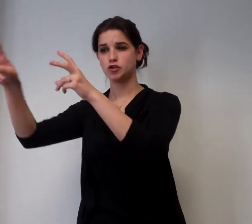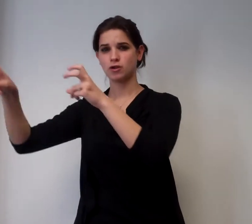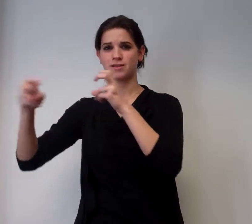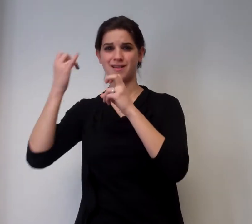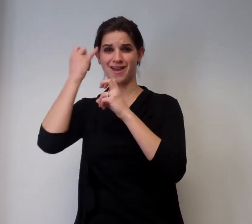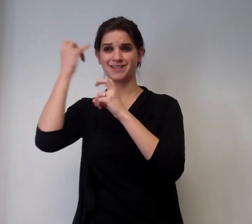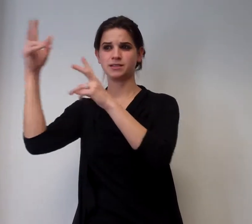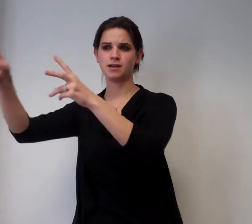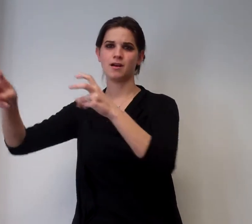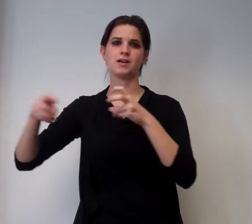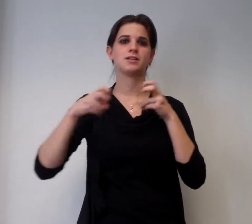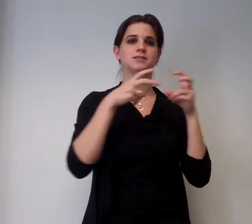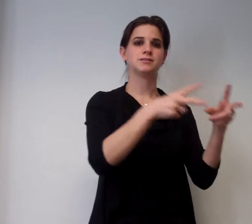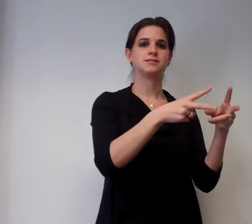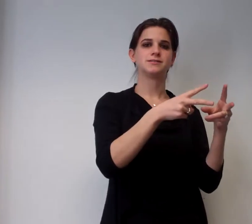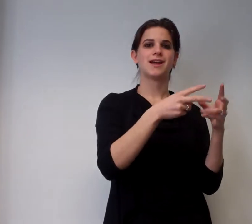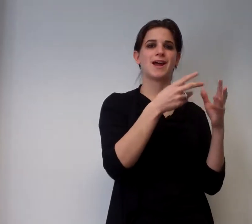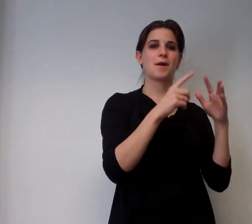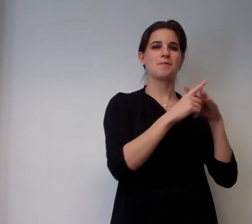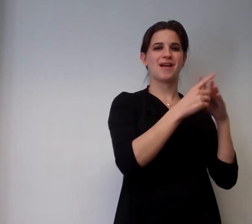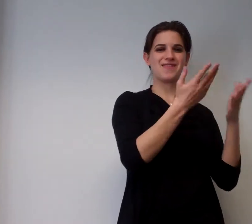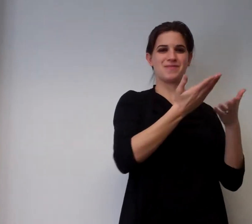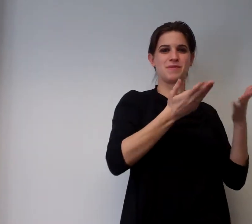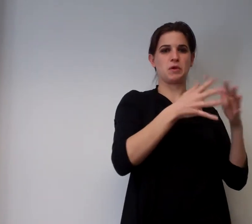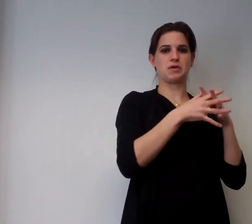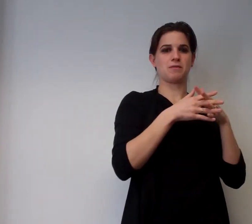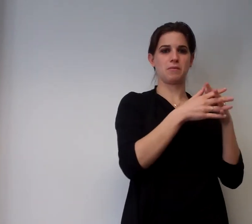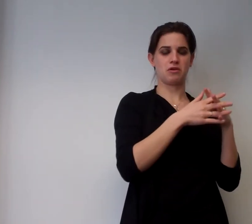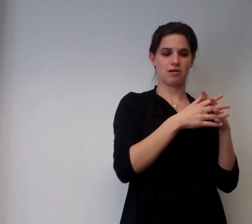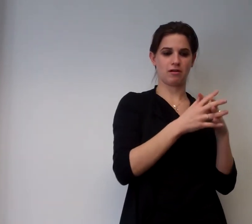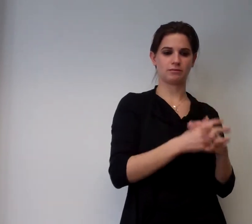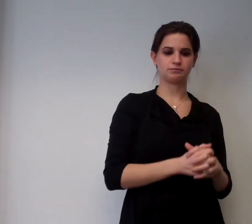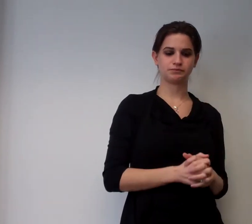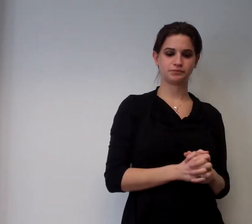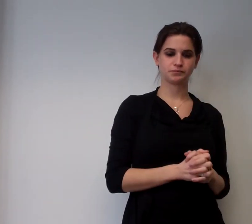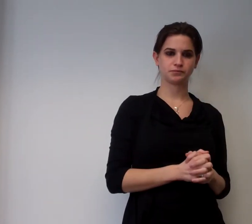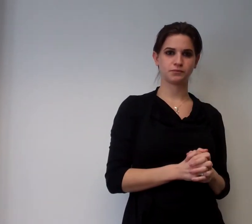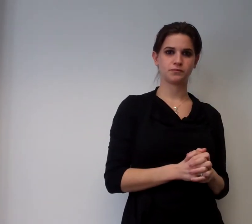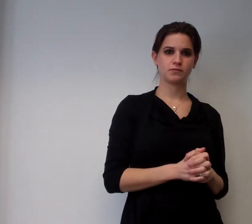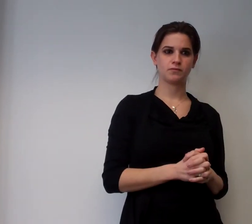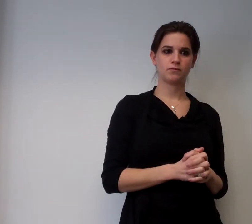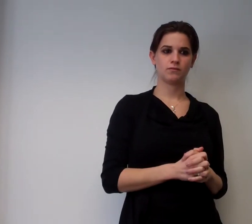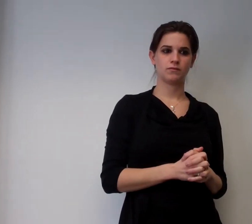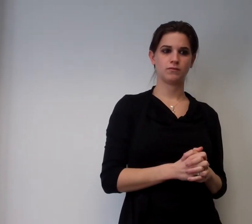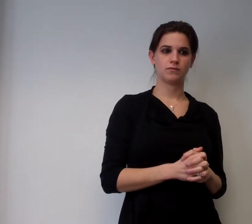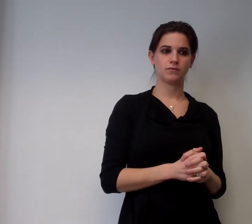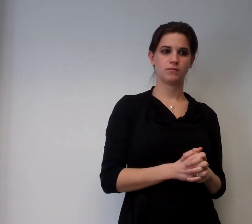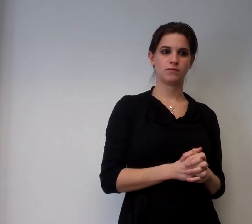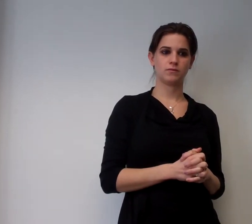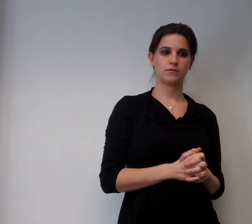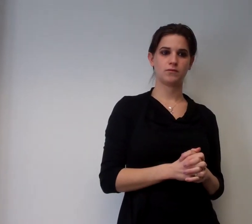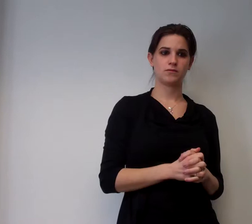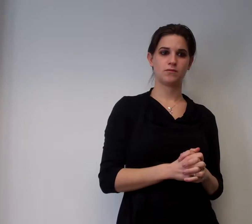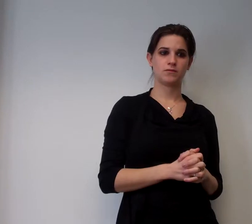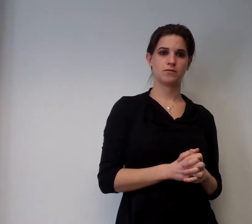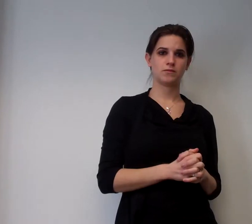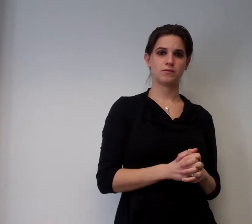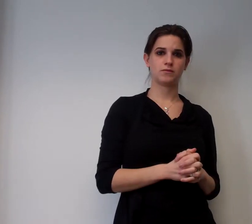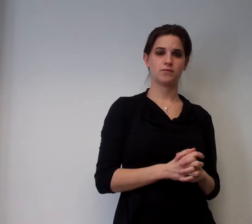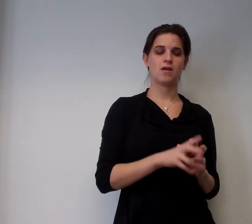of India. And so James Lawson takes those ideas and reads about back home, you know, the bus boycott and some of the